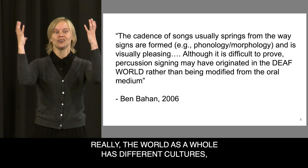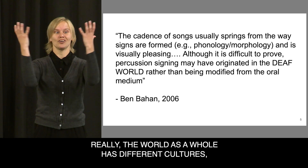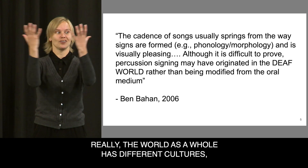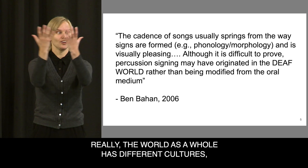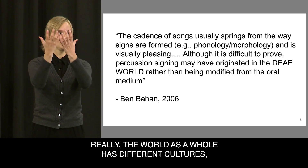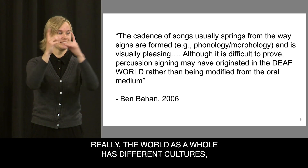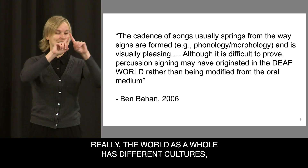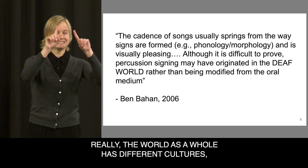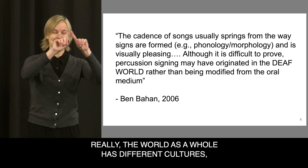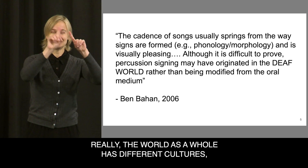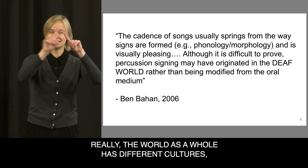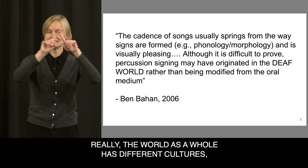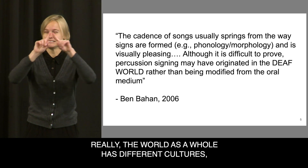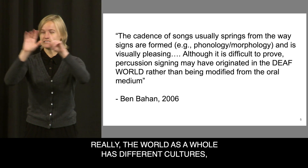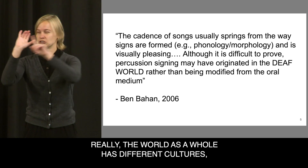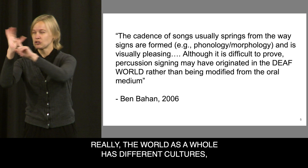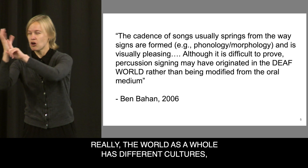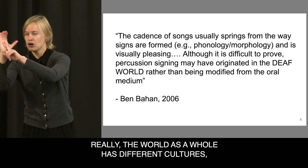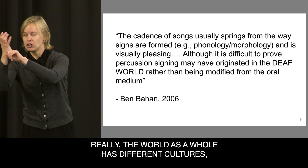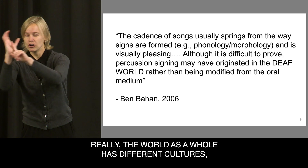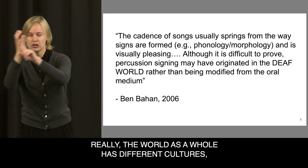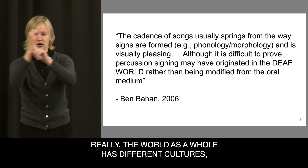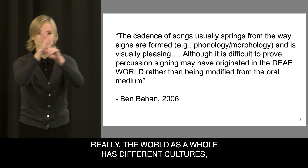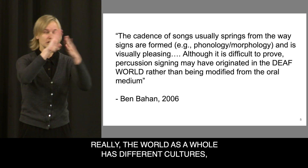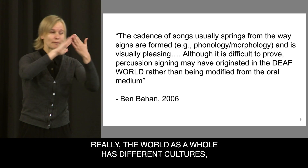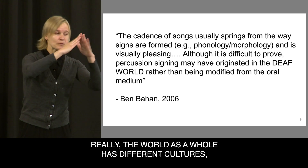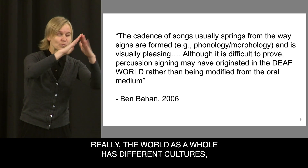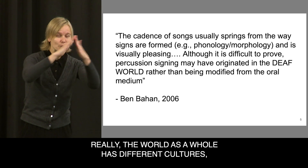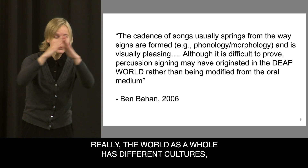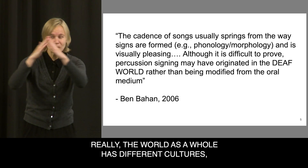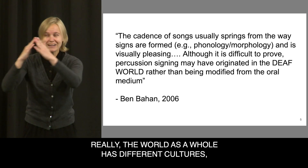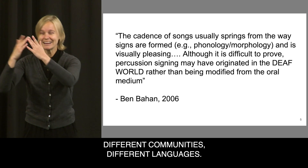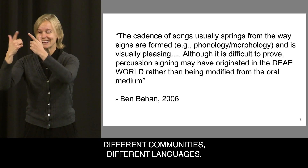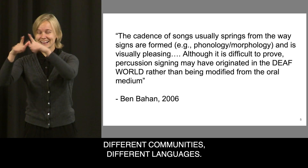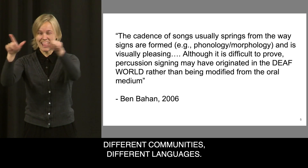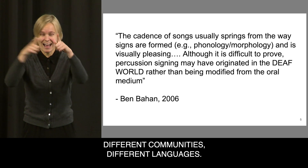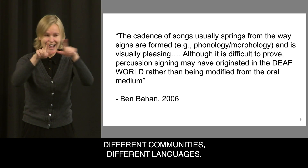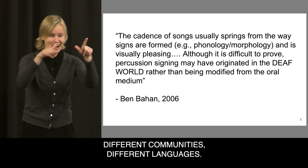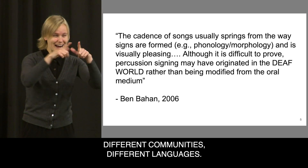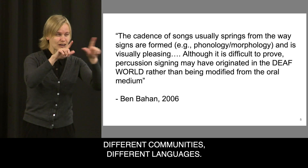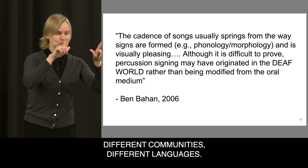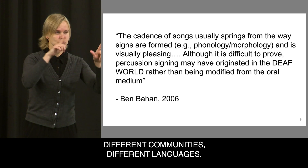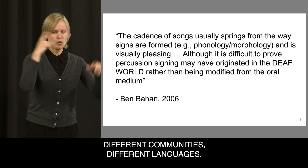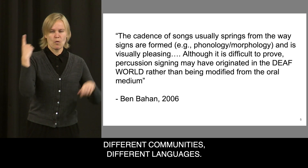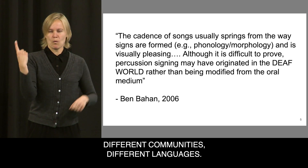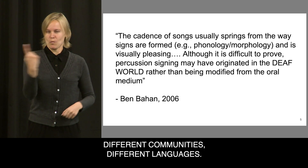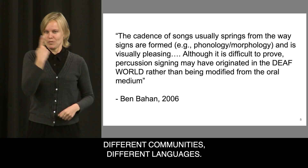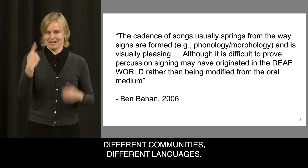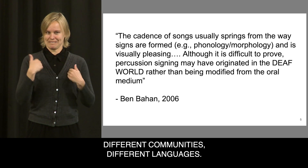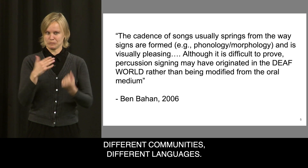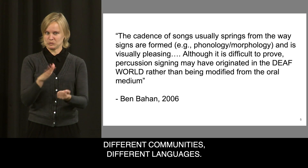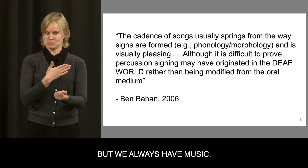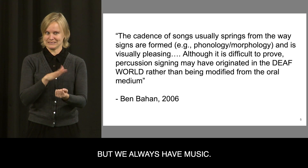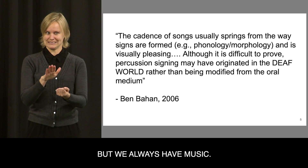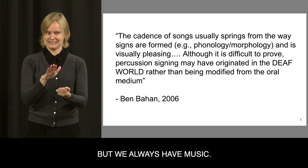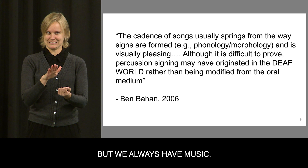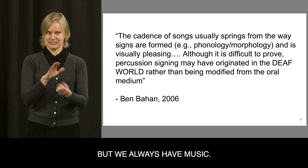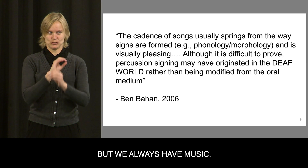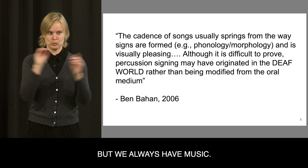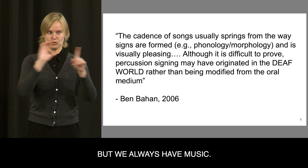Really, the world as a whole has different cultures, different communities, different languages, but we always have